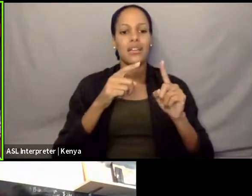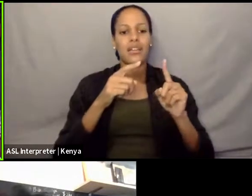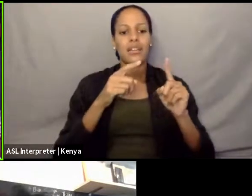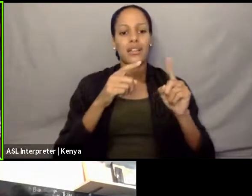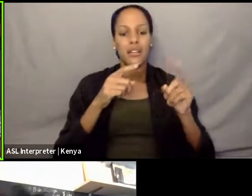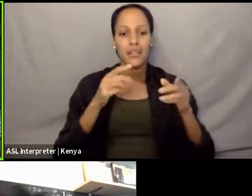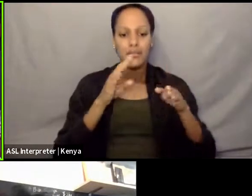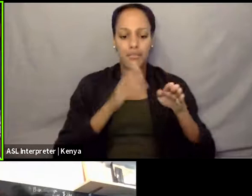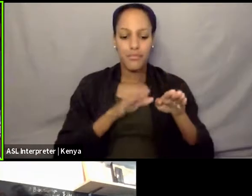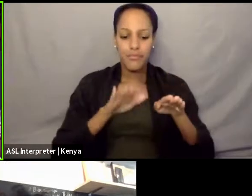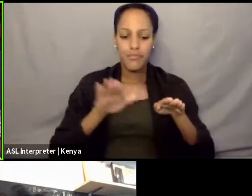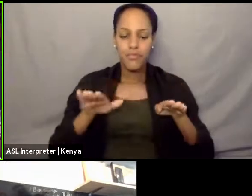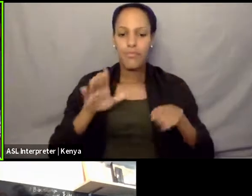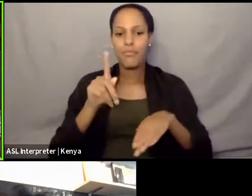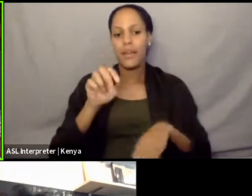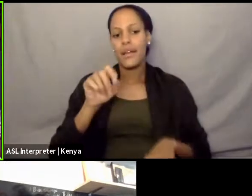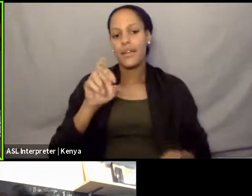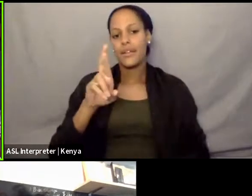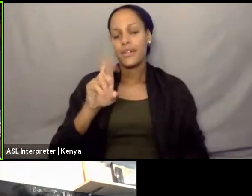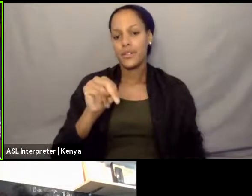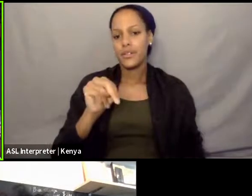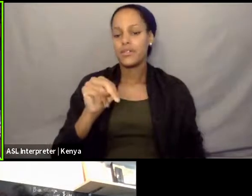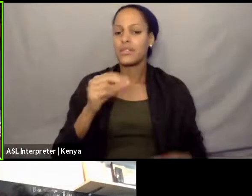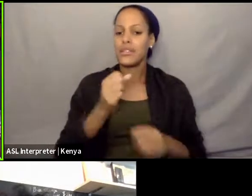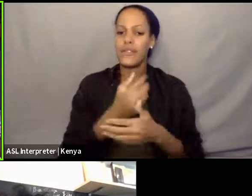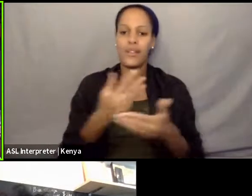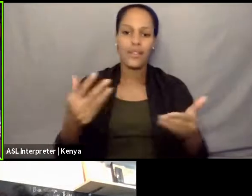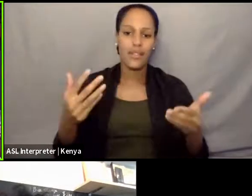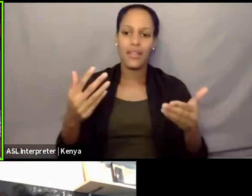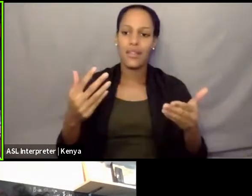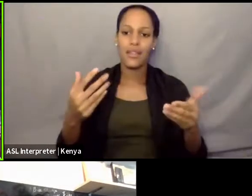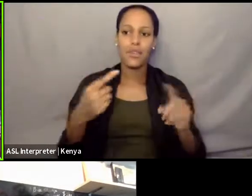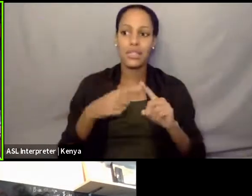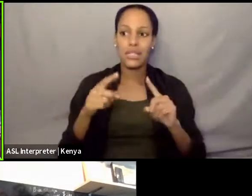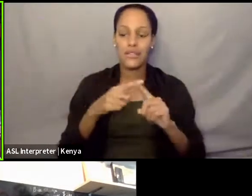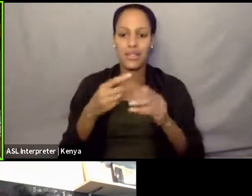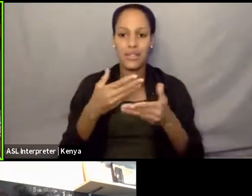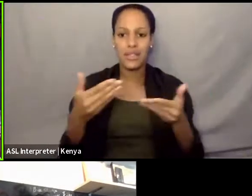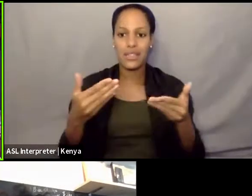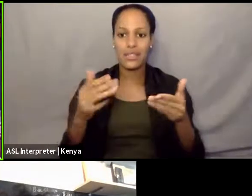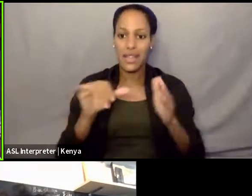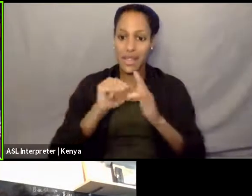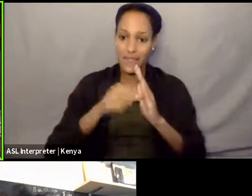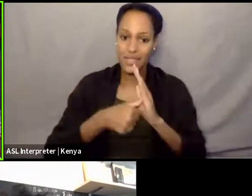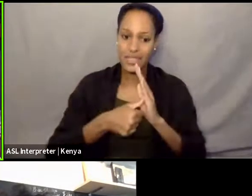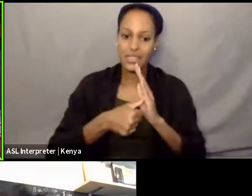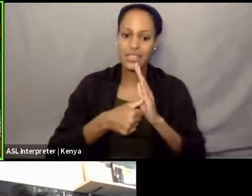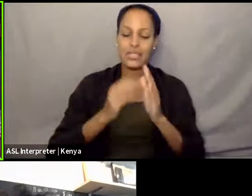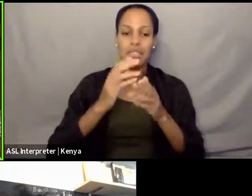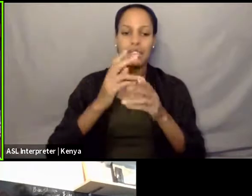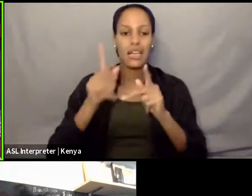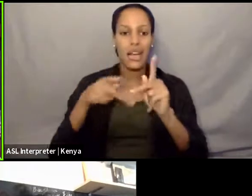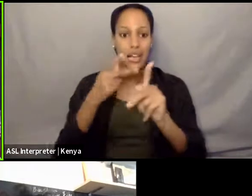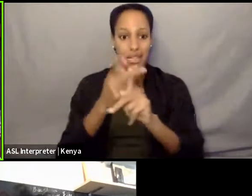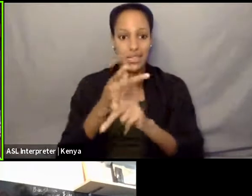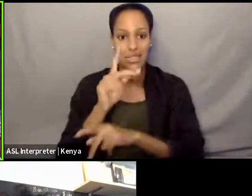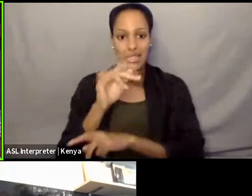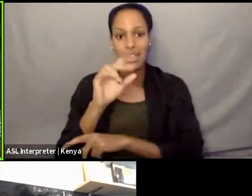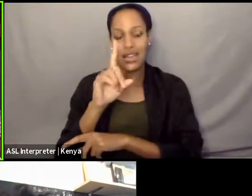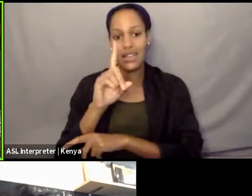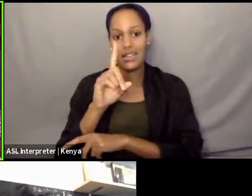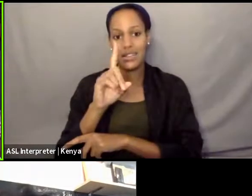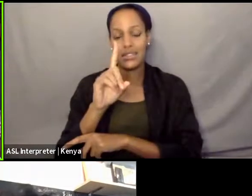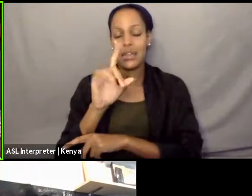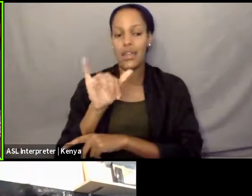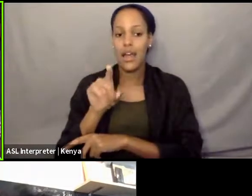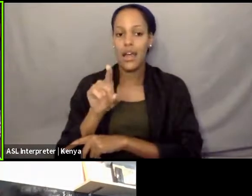regarding the things that the kinds of things, and again, the emphasis on that word kind, the kind of